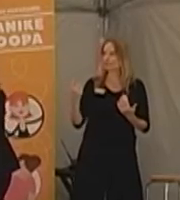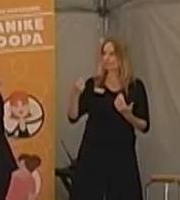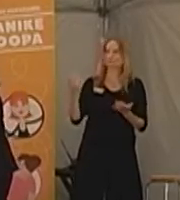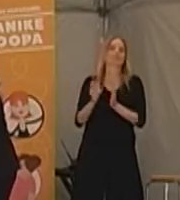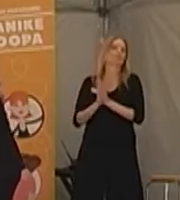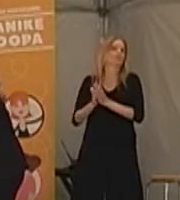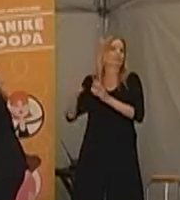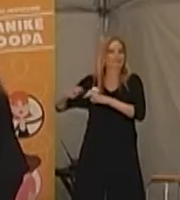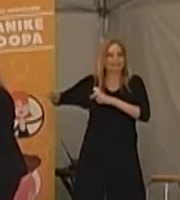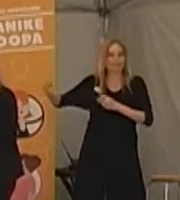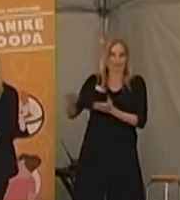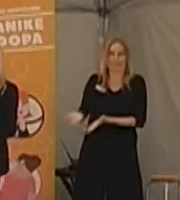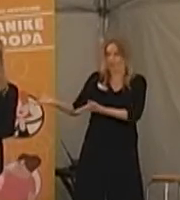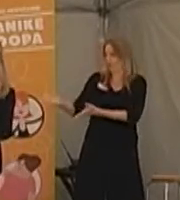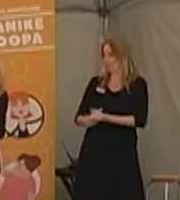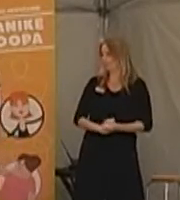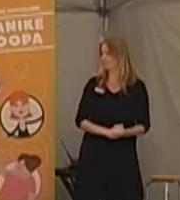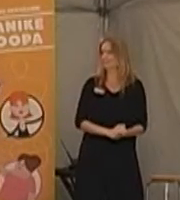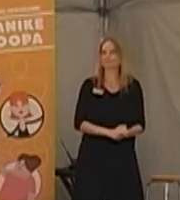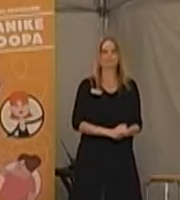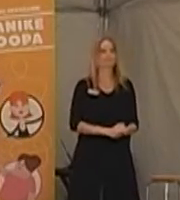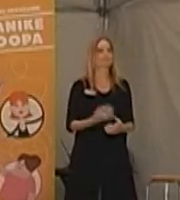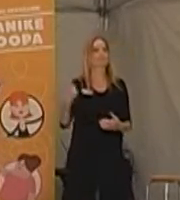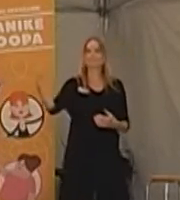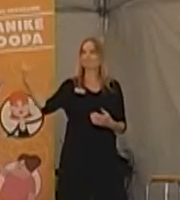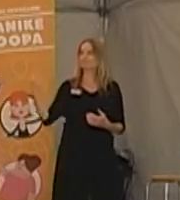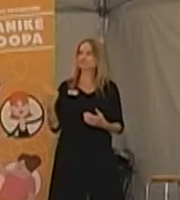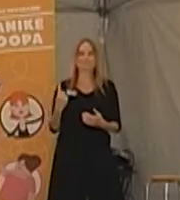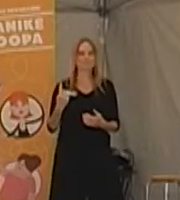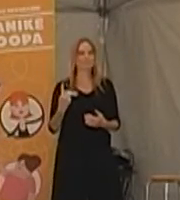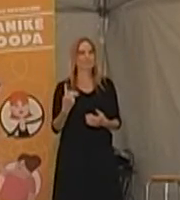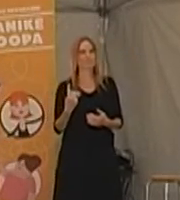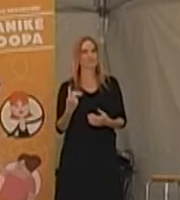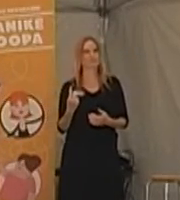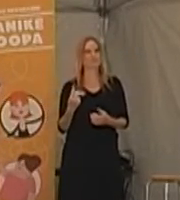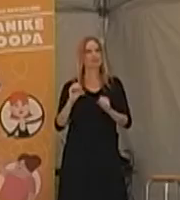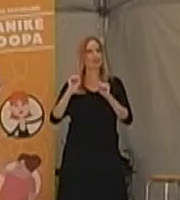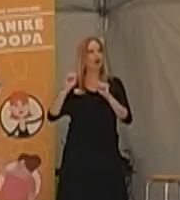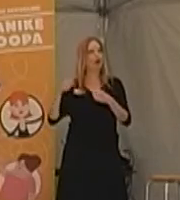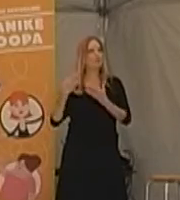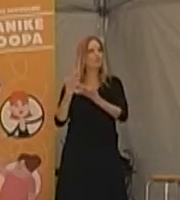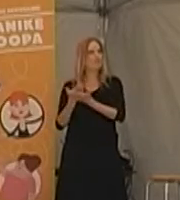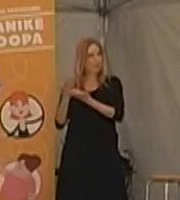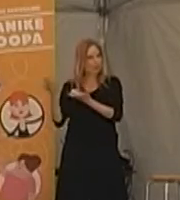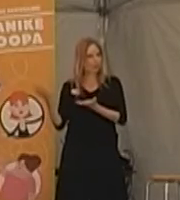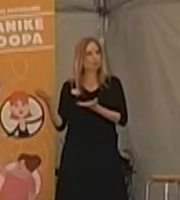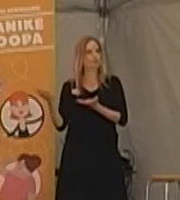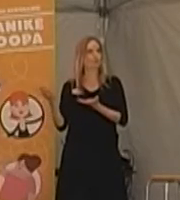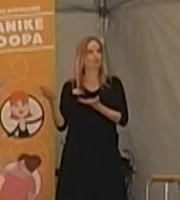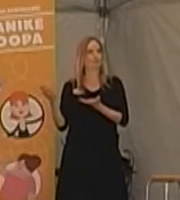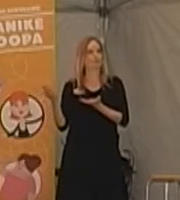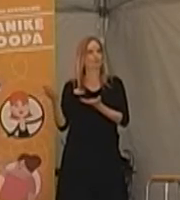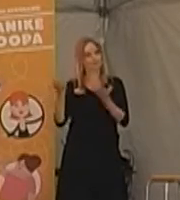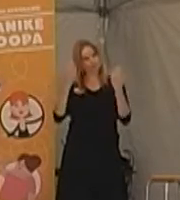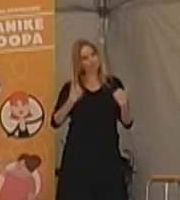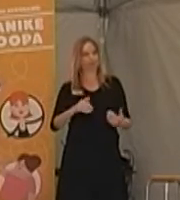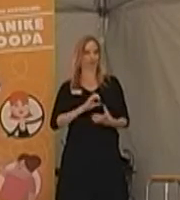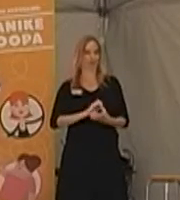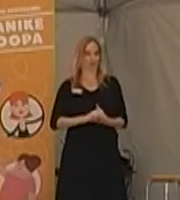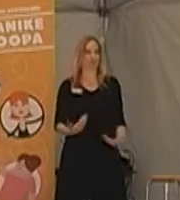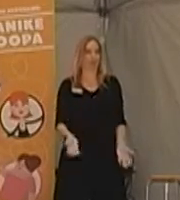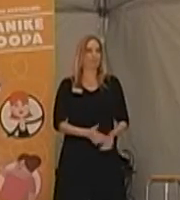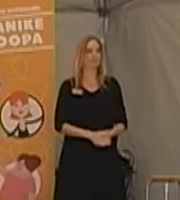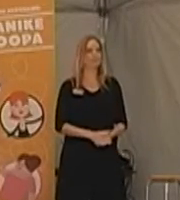than welcome to sit. I'll give each of you a chance to say who you are